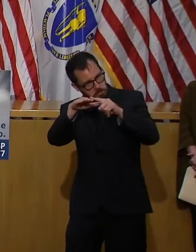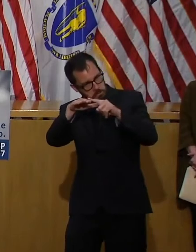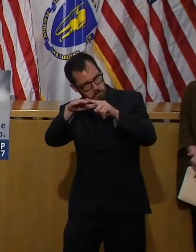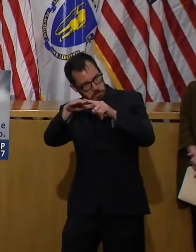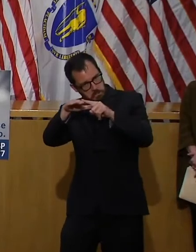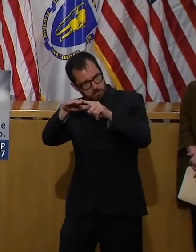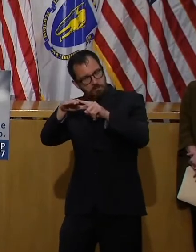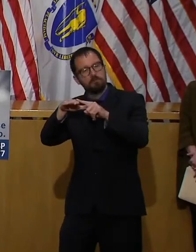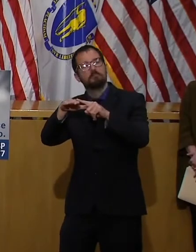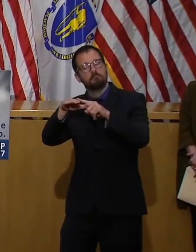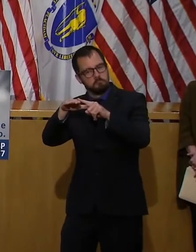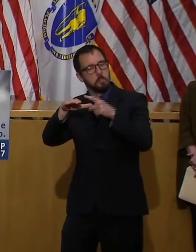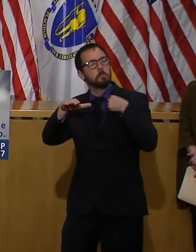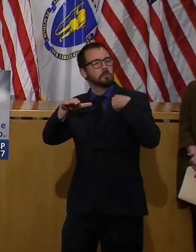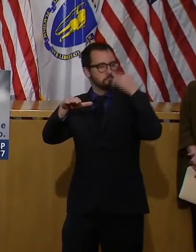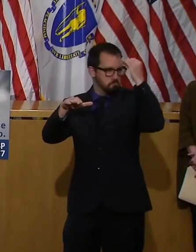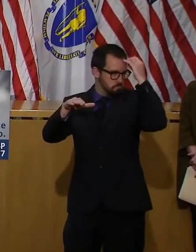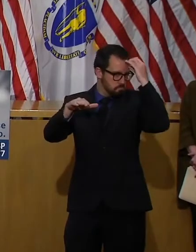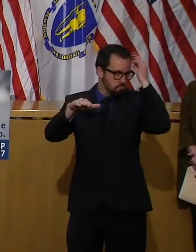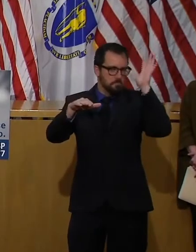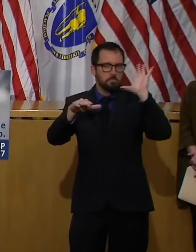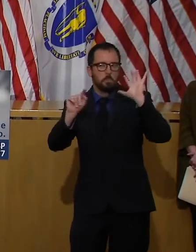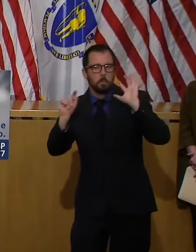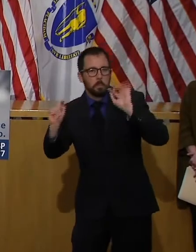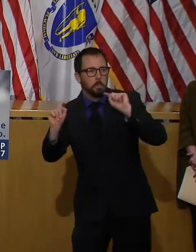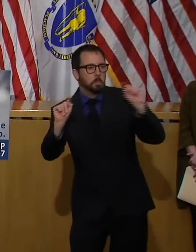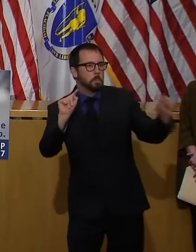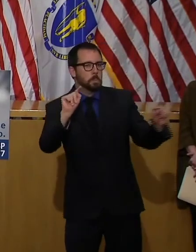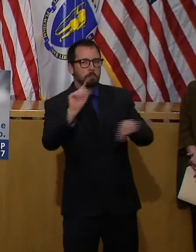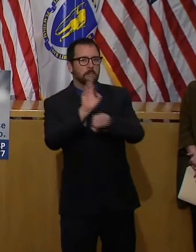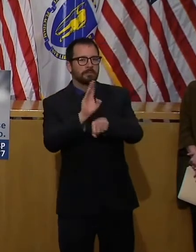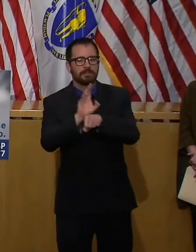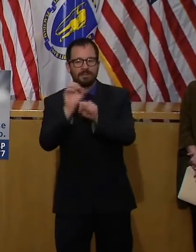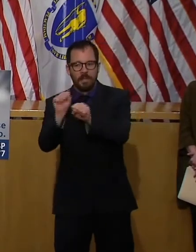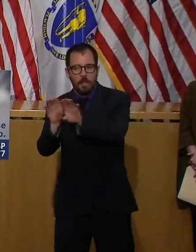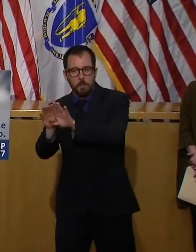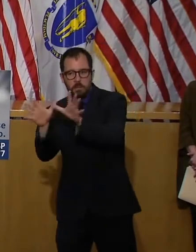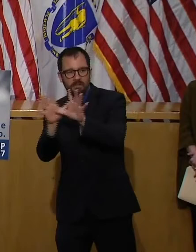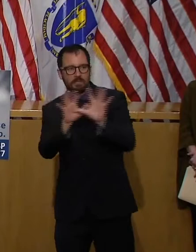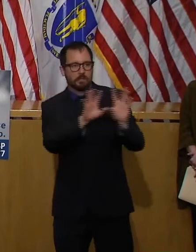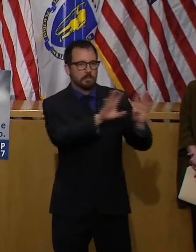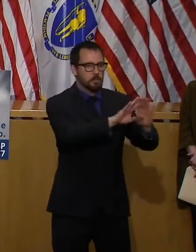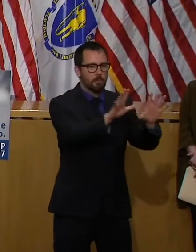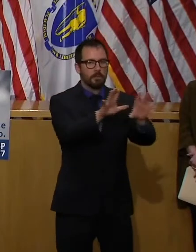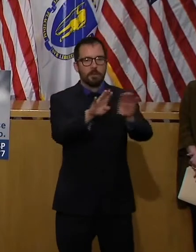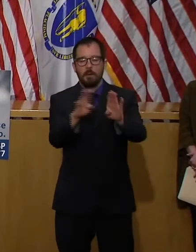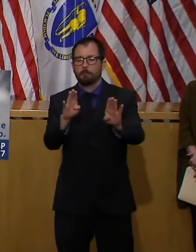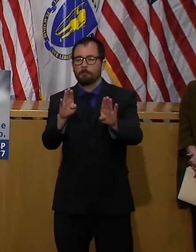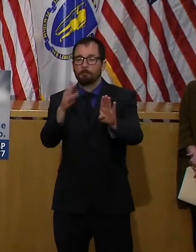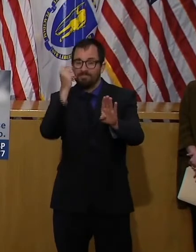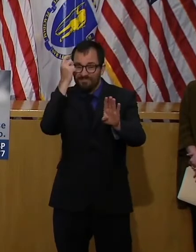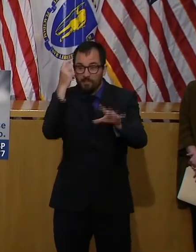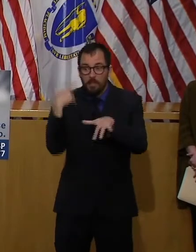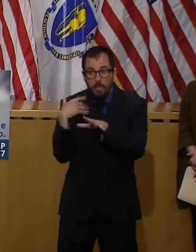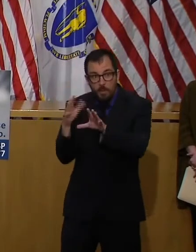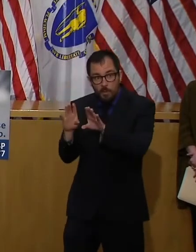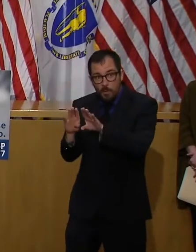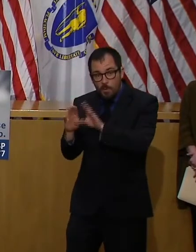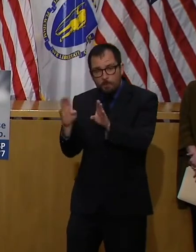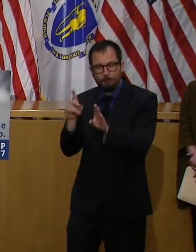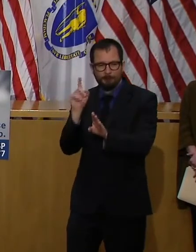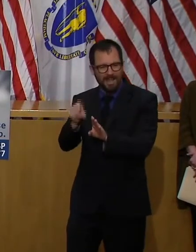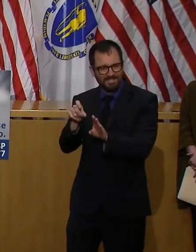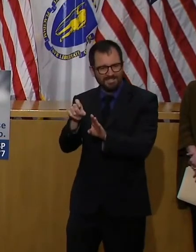that by increasing the importance of testing and contact tracing. We've talked a lot about testing. We've talked a little bit about